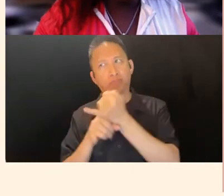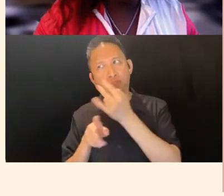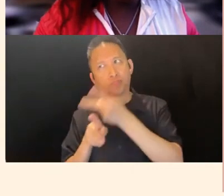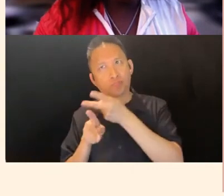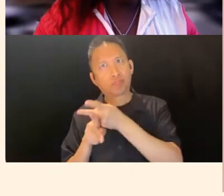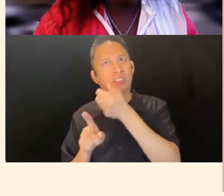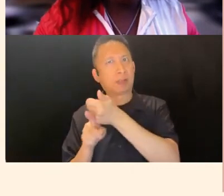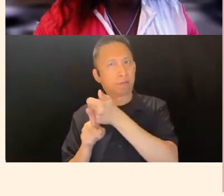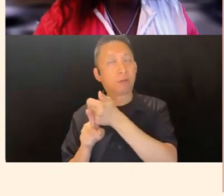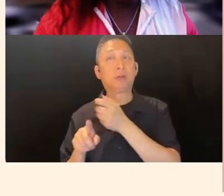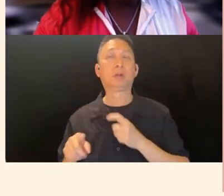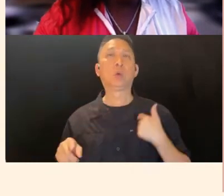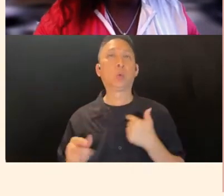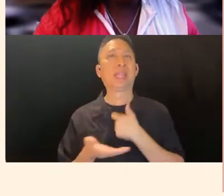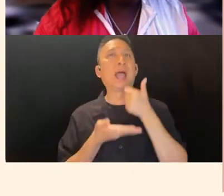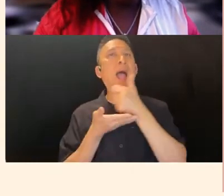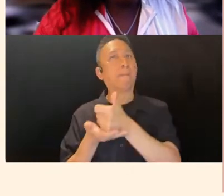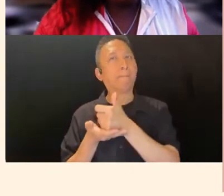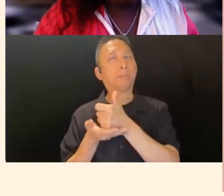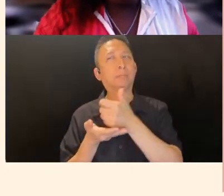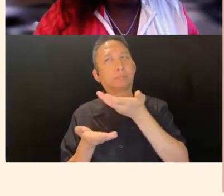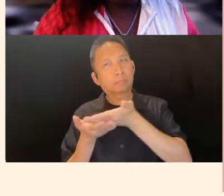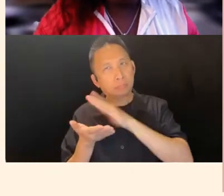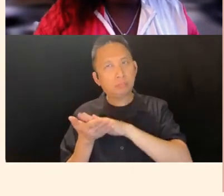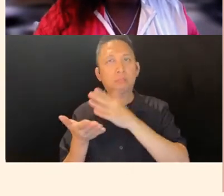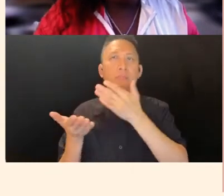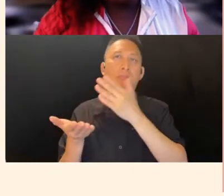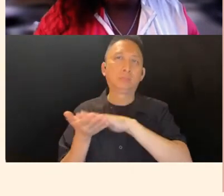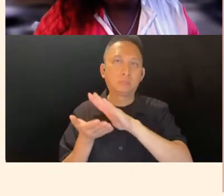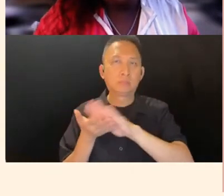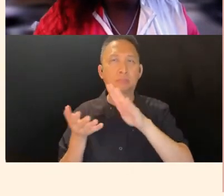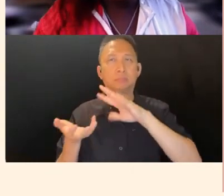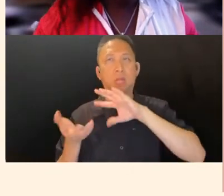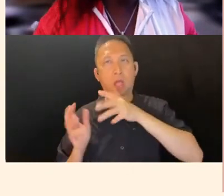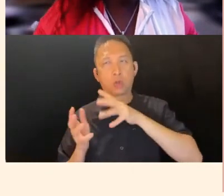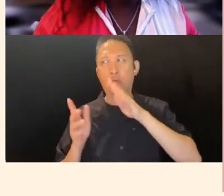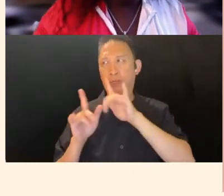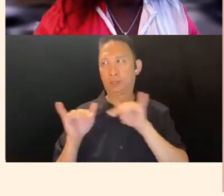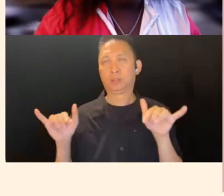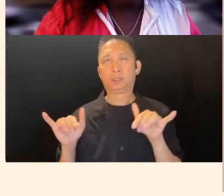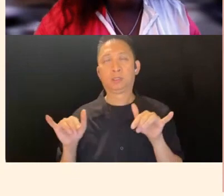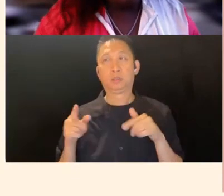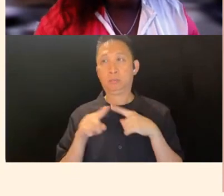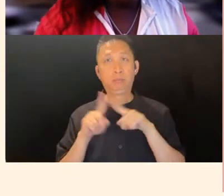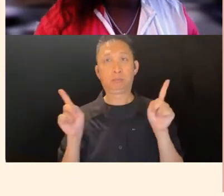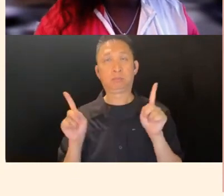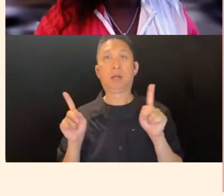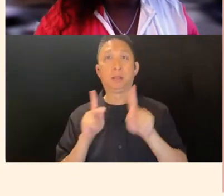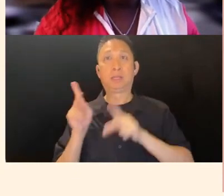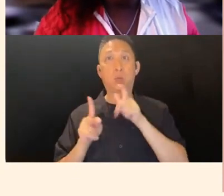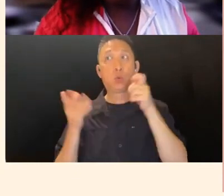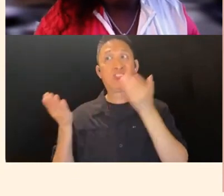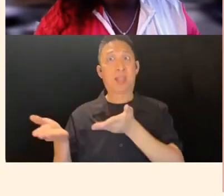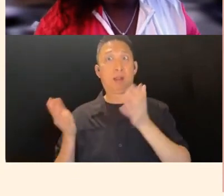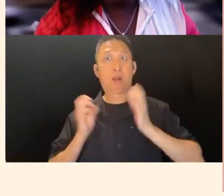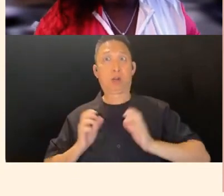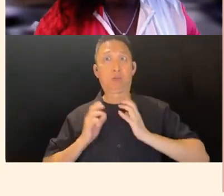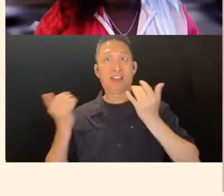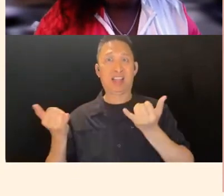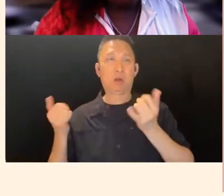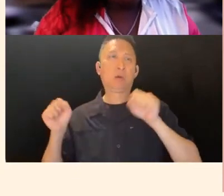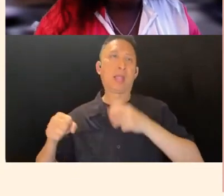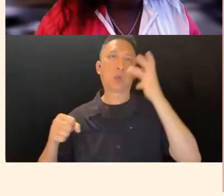basic cleaning, cooking, laundry, and things like that. But they are able to support themselves. They go for walks. They go outside. They